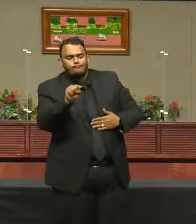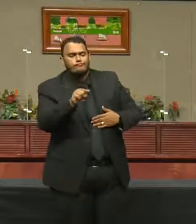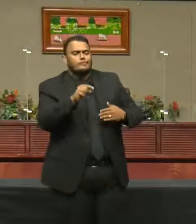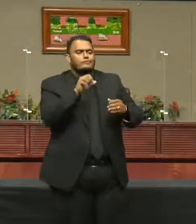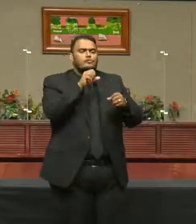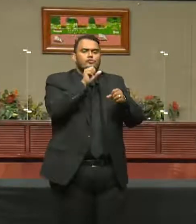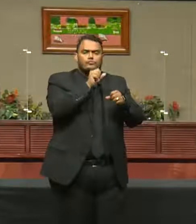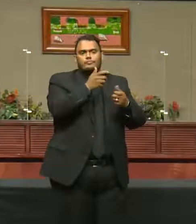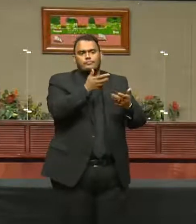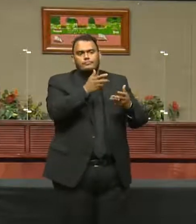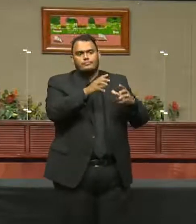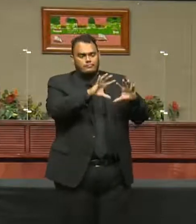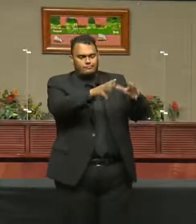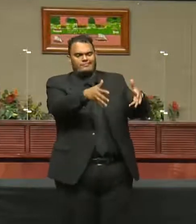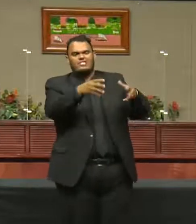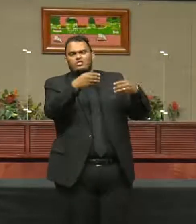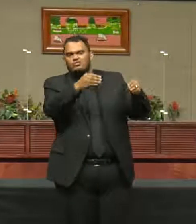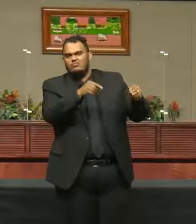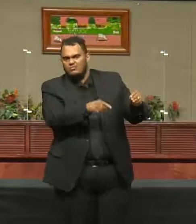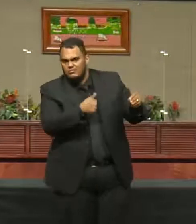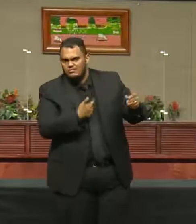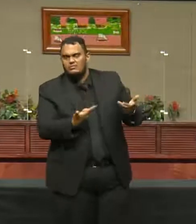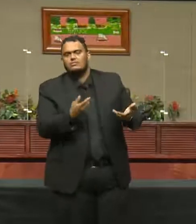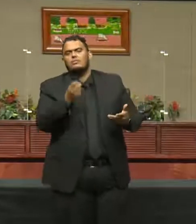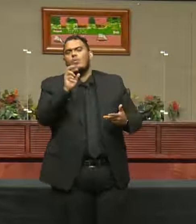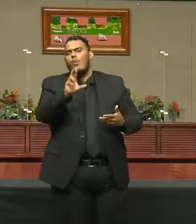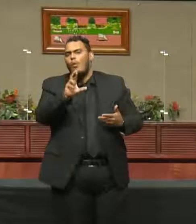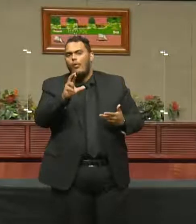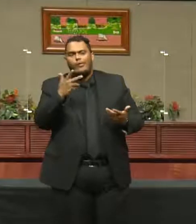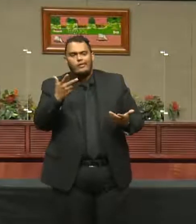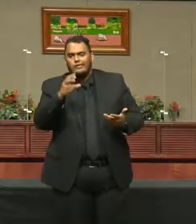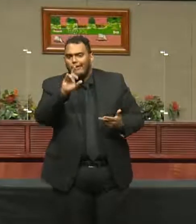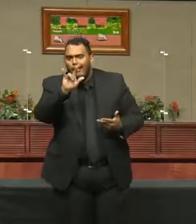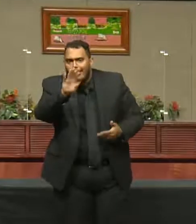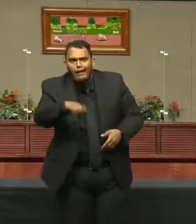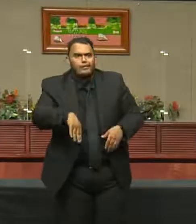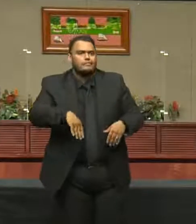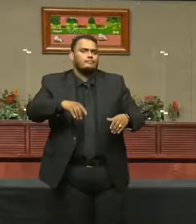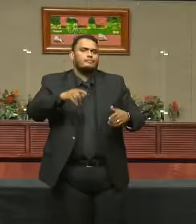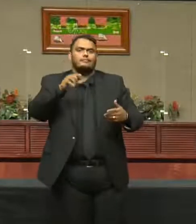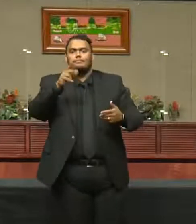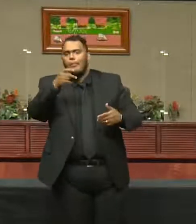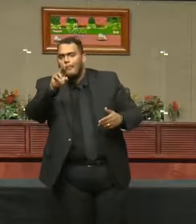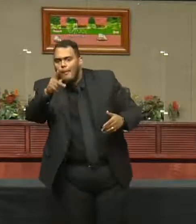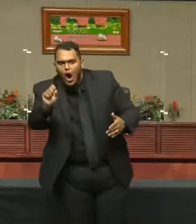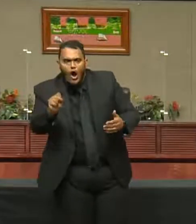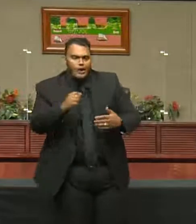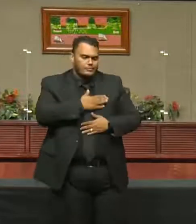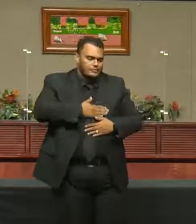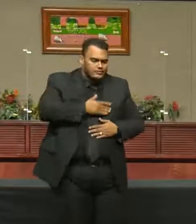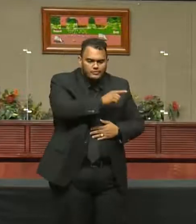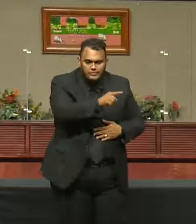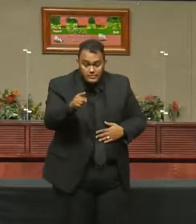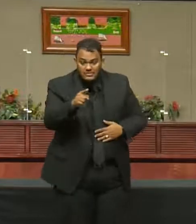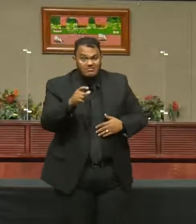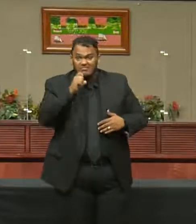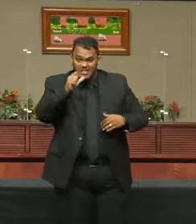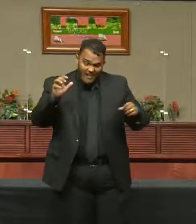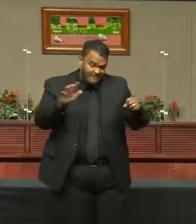At this point, there's no mandate for those venues to not be at full